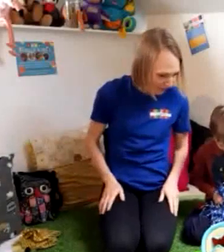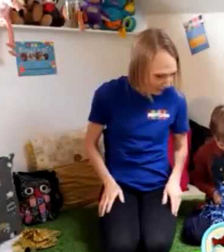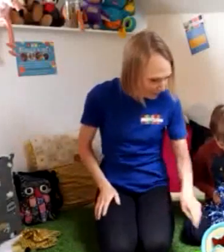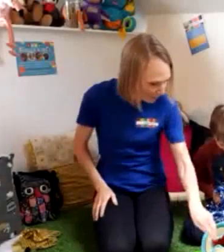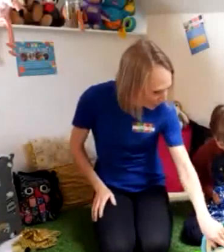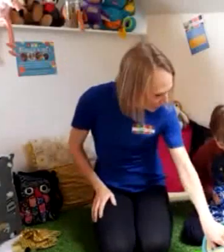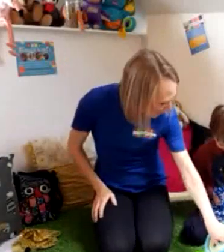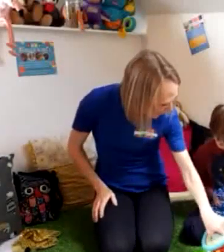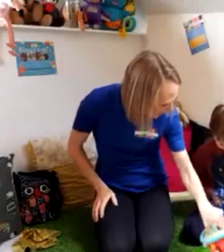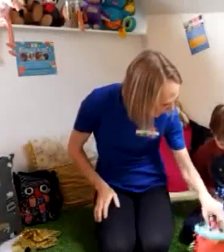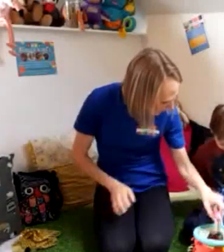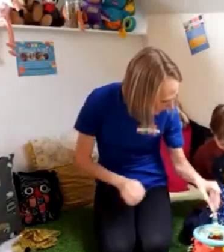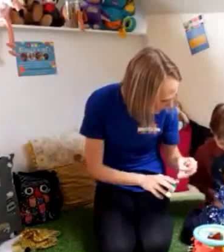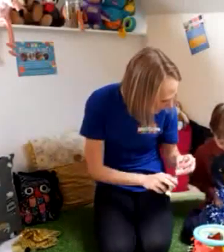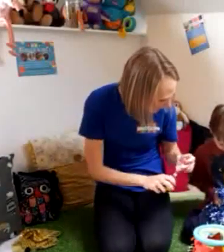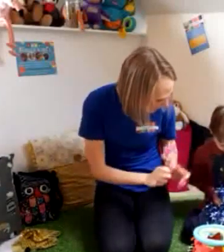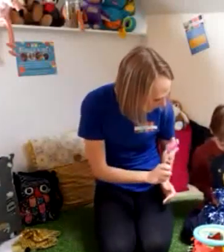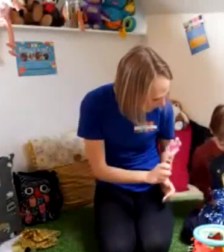We're going to do some shaking.